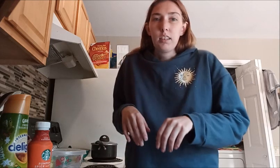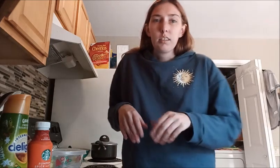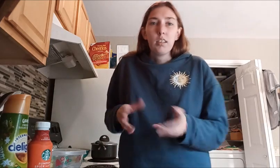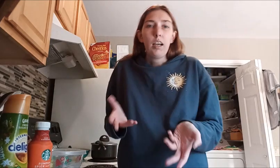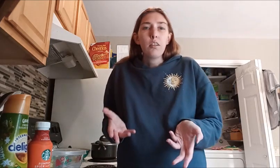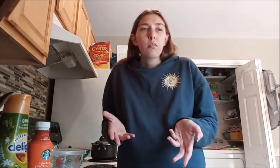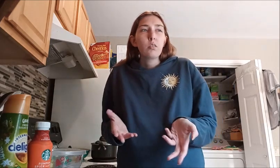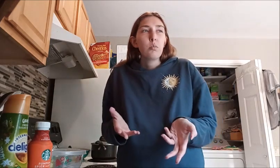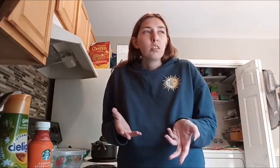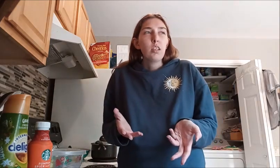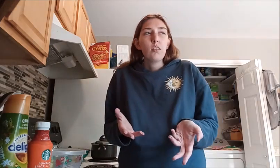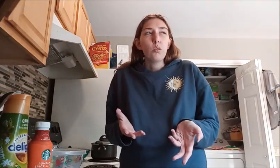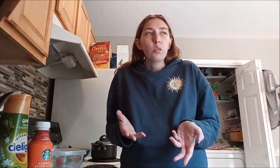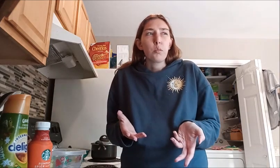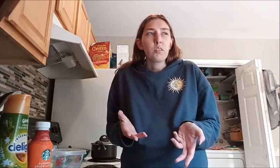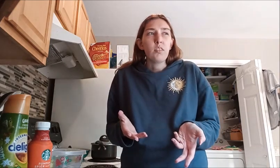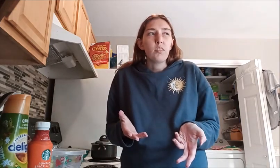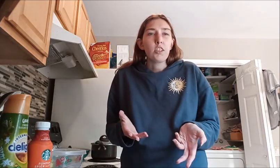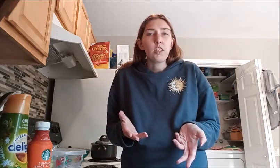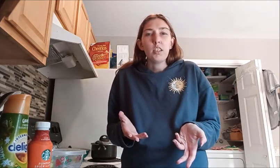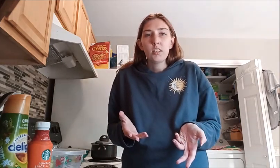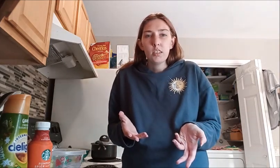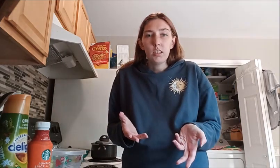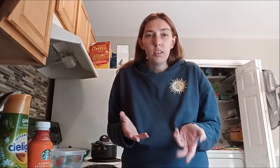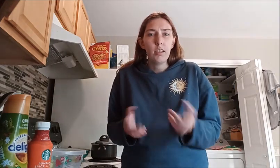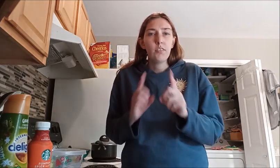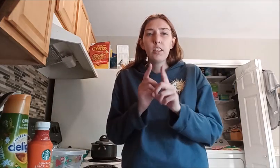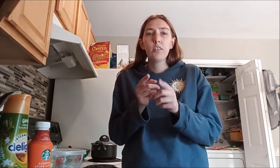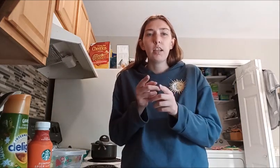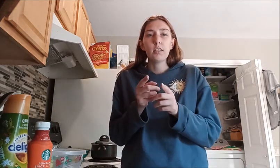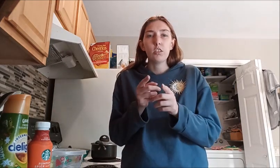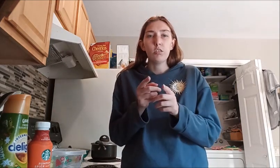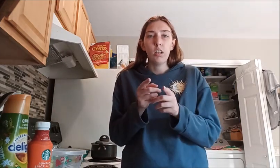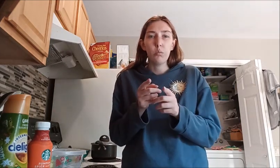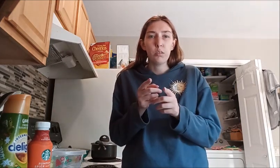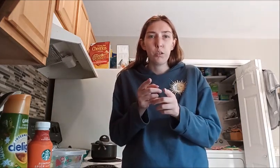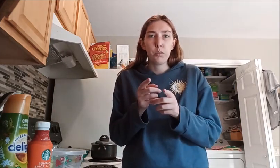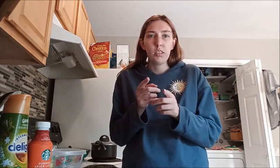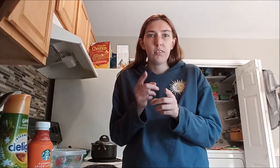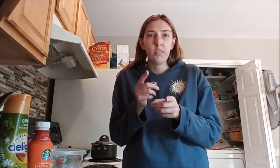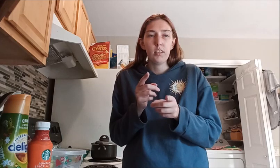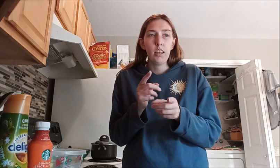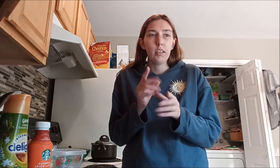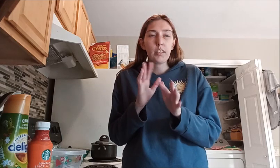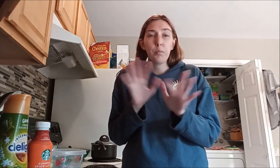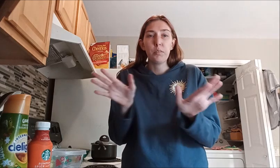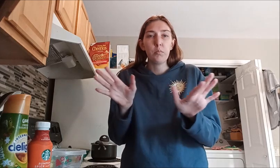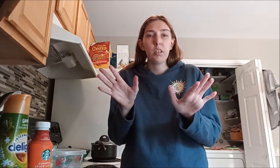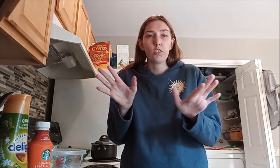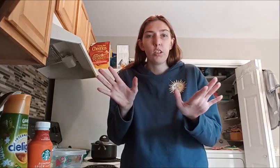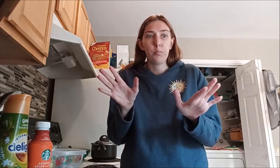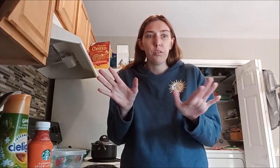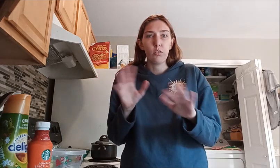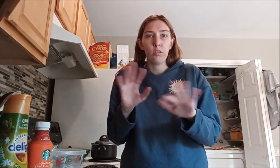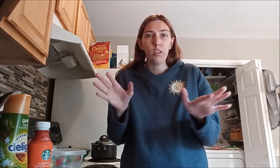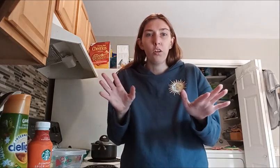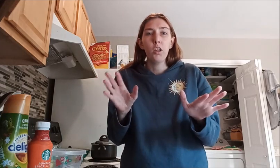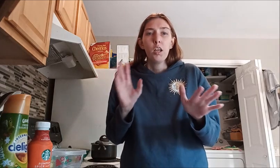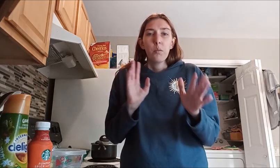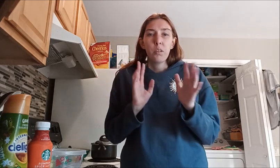Technically, to be honest, I don't know what the purpose of inflation is. If any of you guys do know what the purpose of, like, I promise I'm not even trying to get political at all, but if